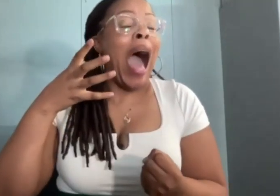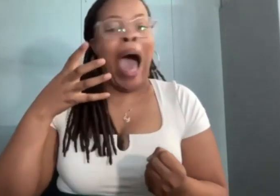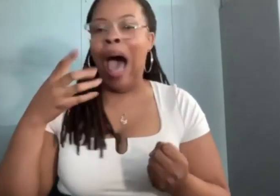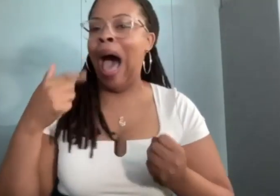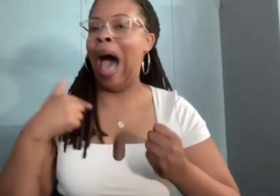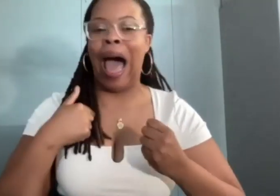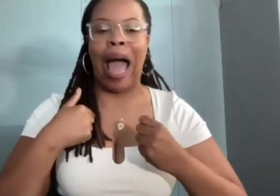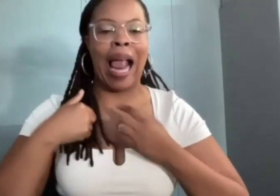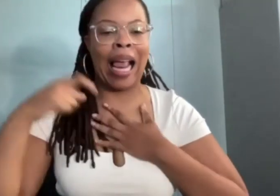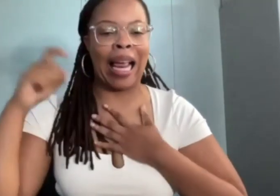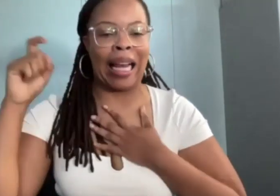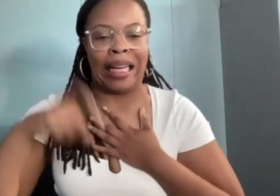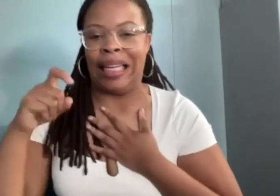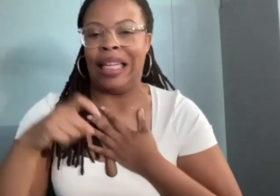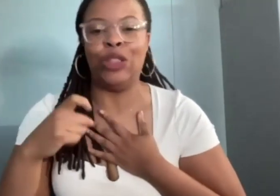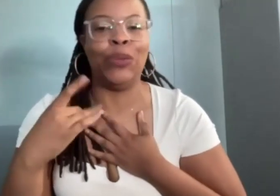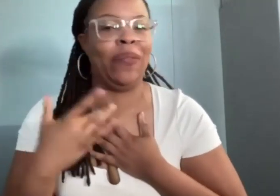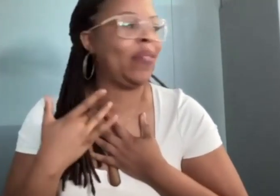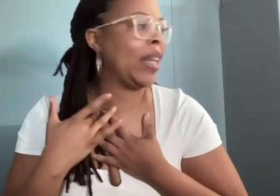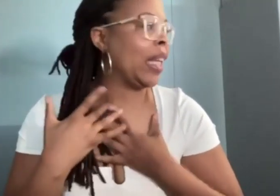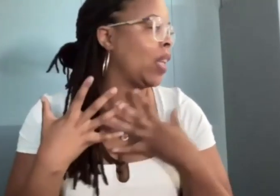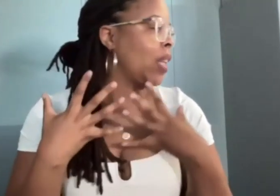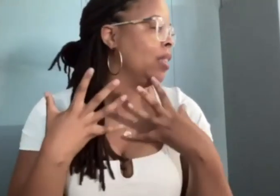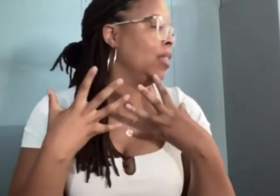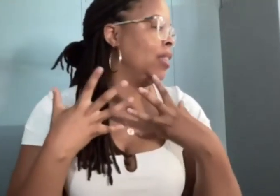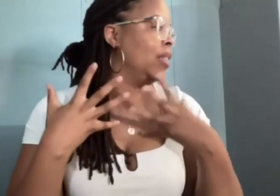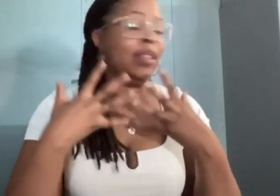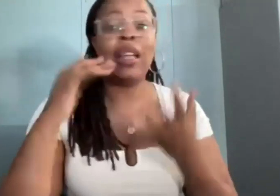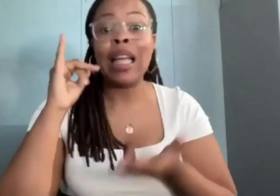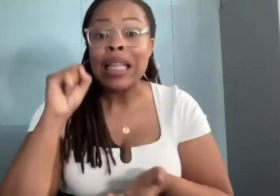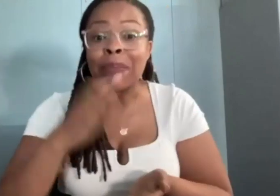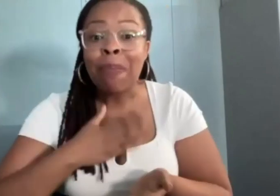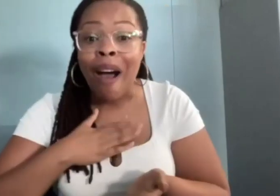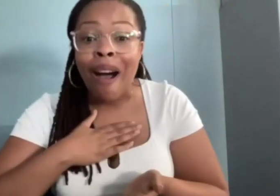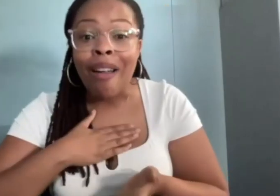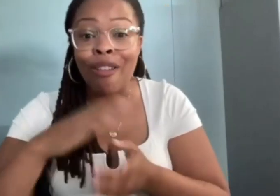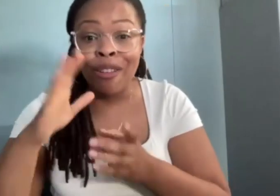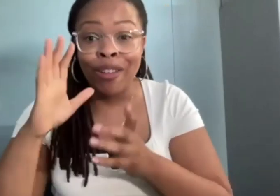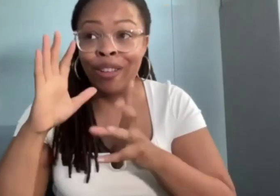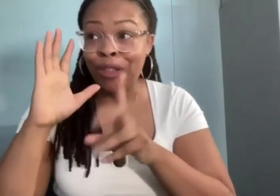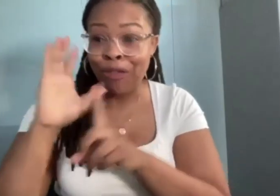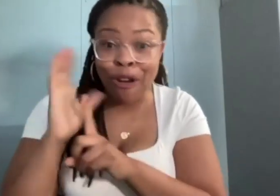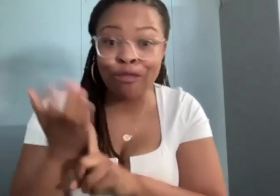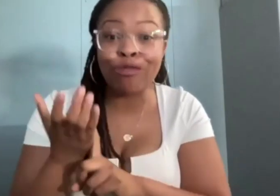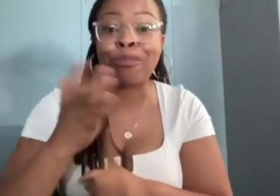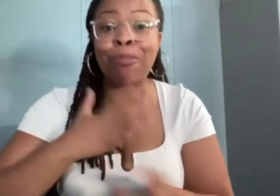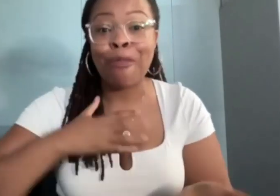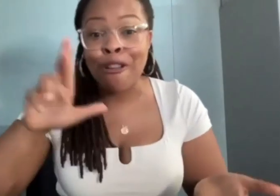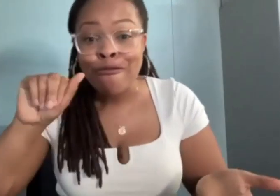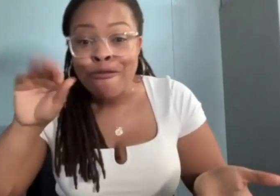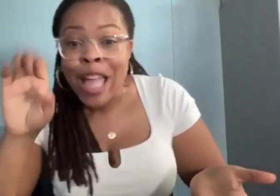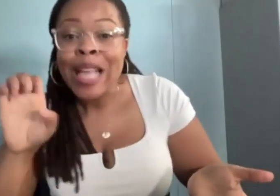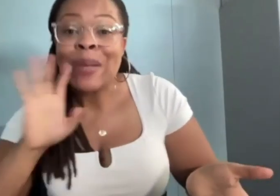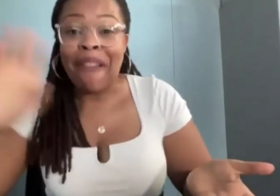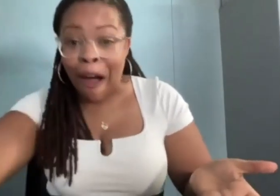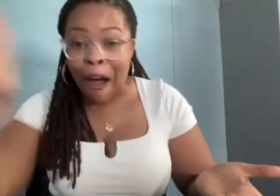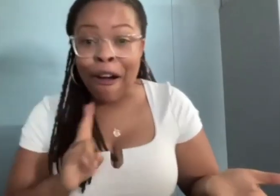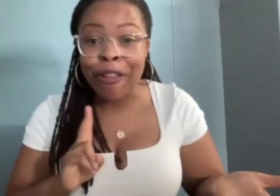white rural school, maybe I might feel like my culture,